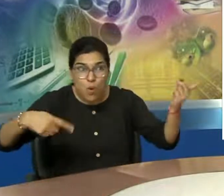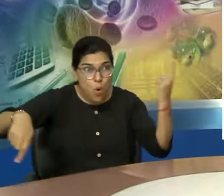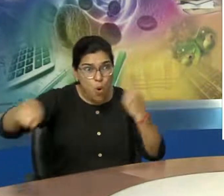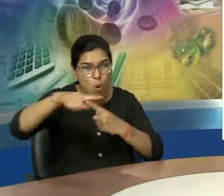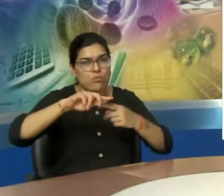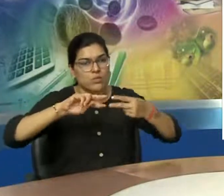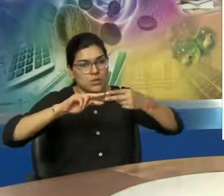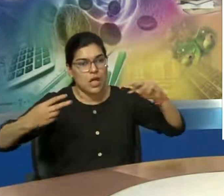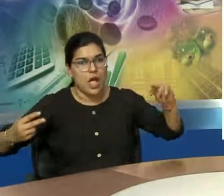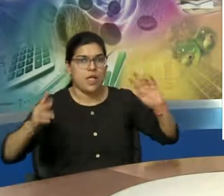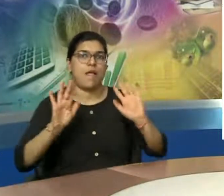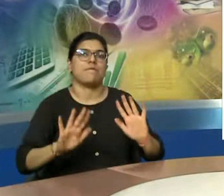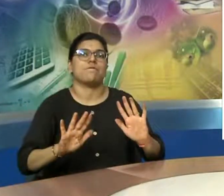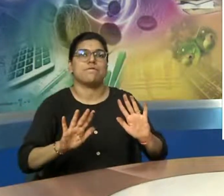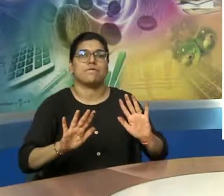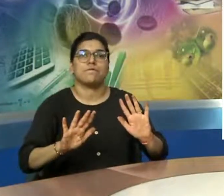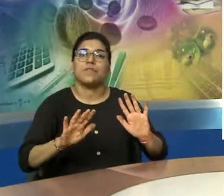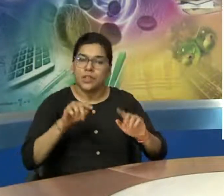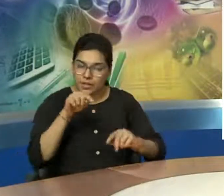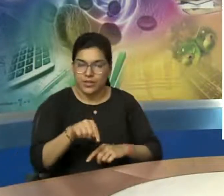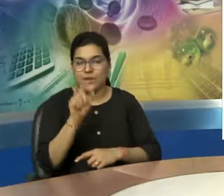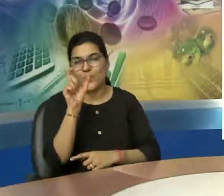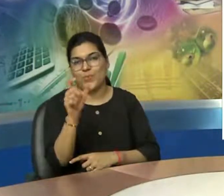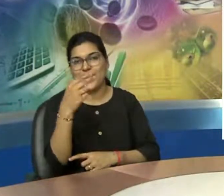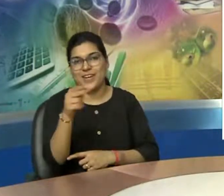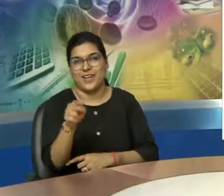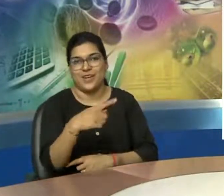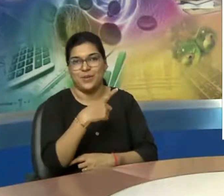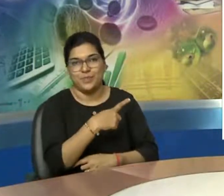all cells have this genetic structure.